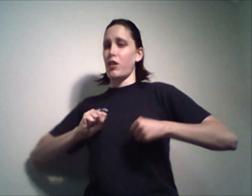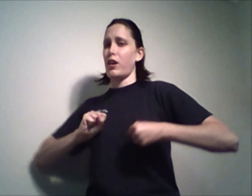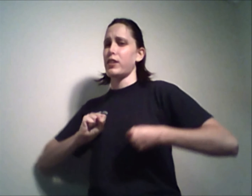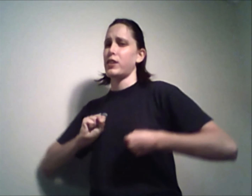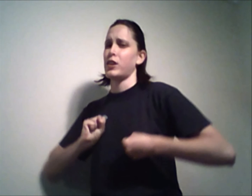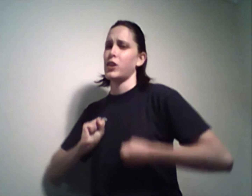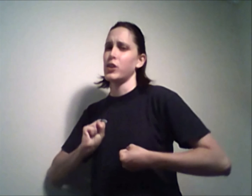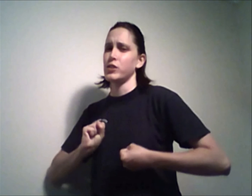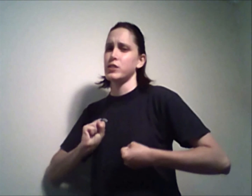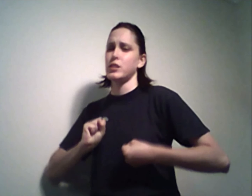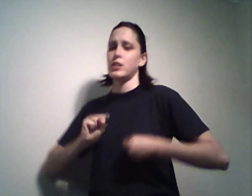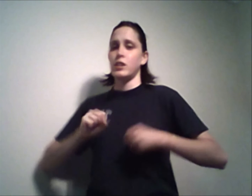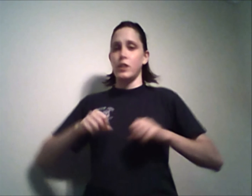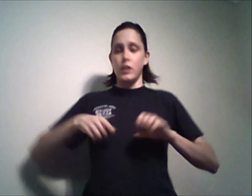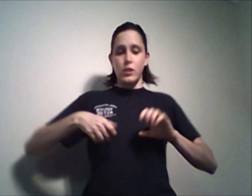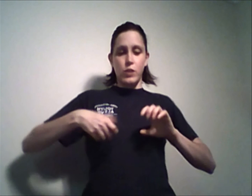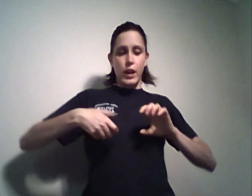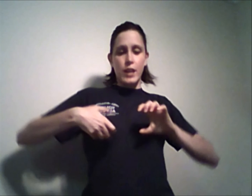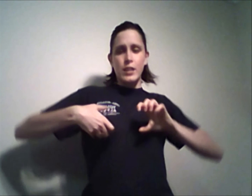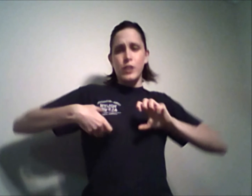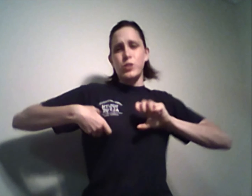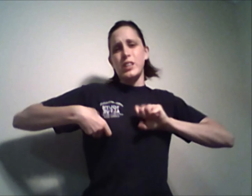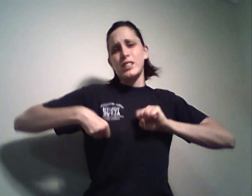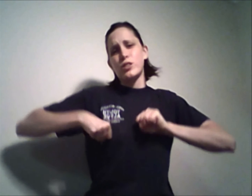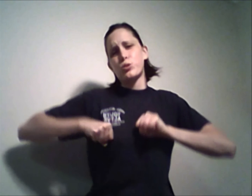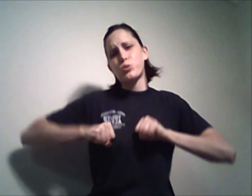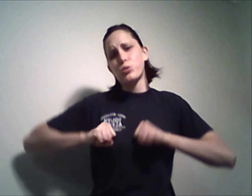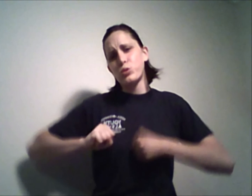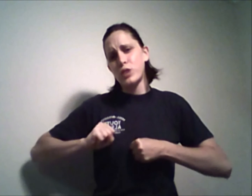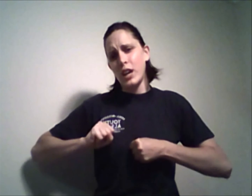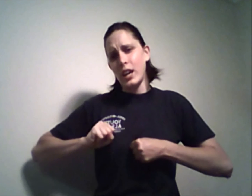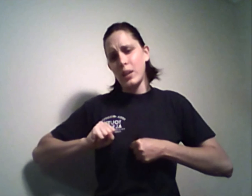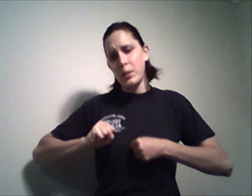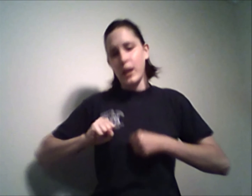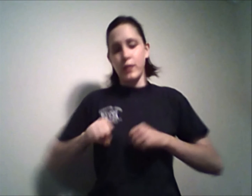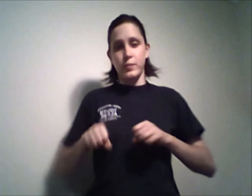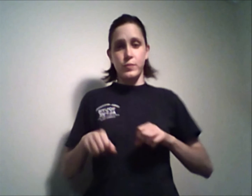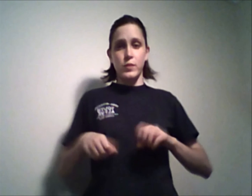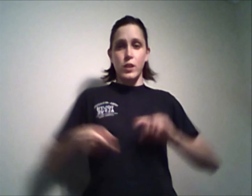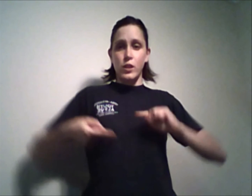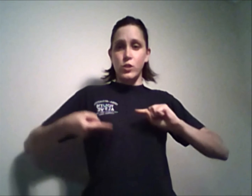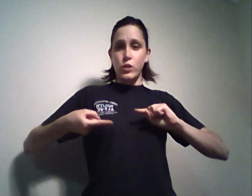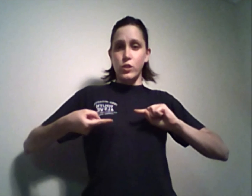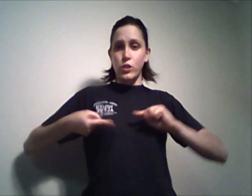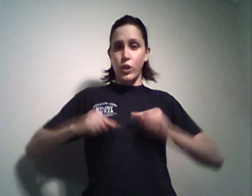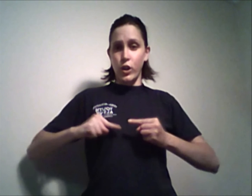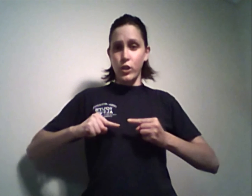cloth. Hurt. Okay, so that's excruciating pain. So there's hurt,